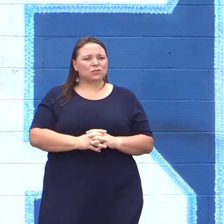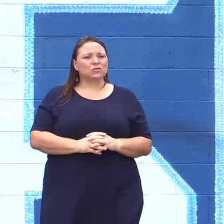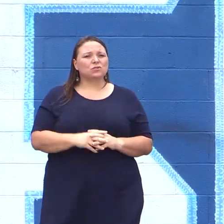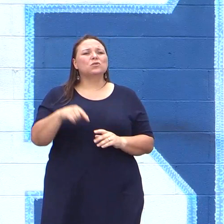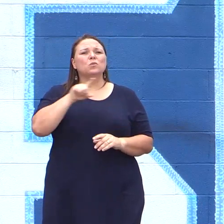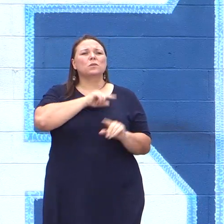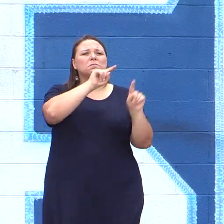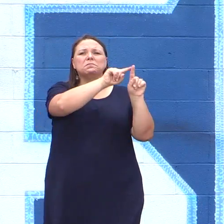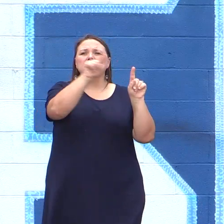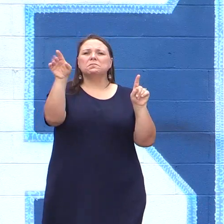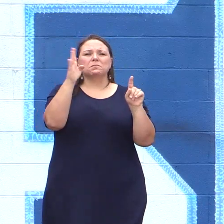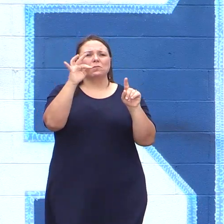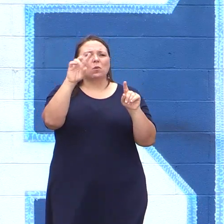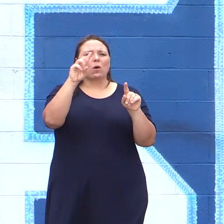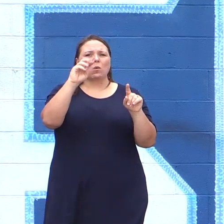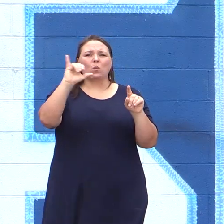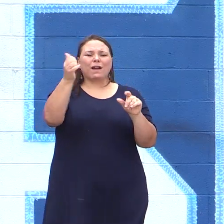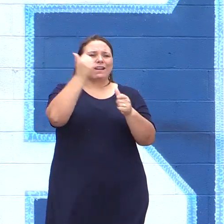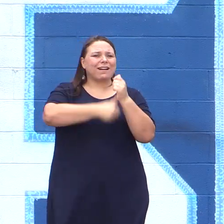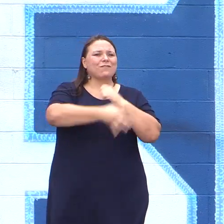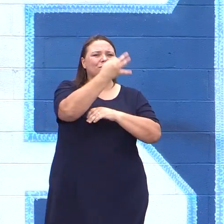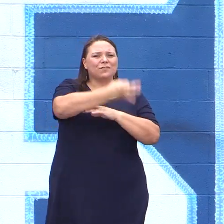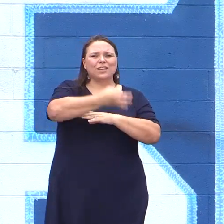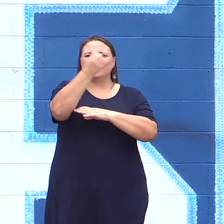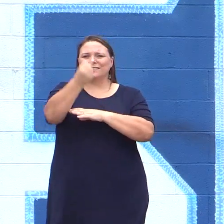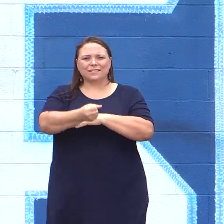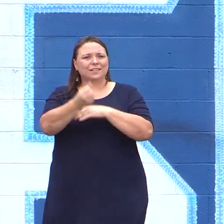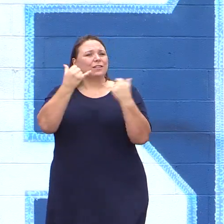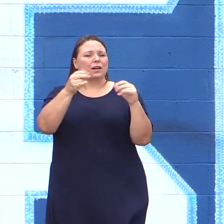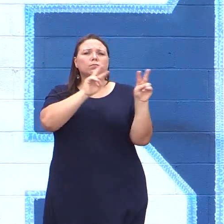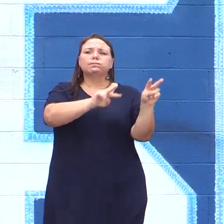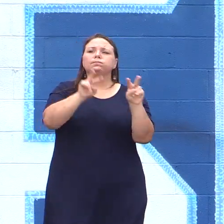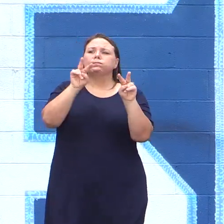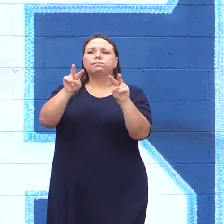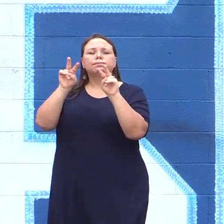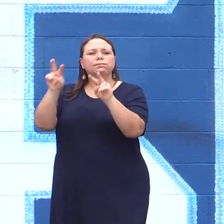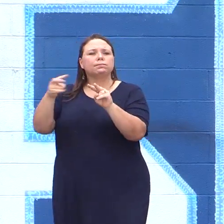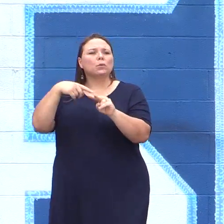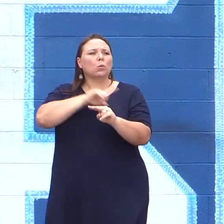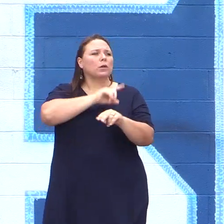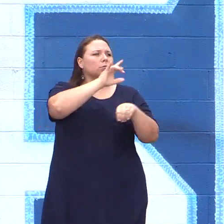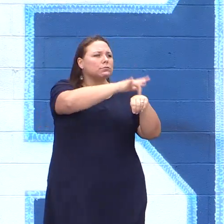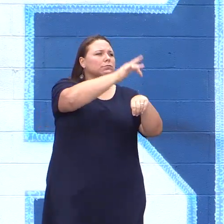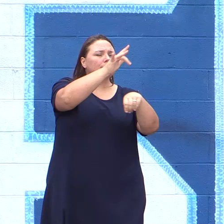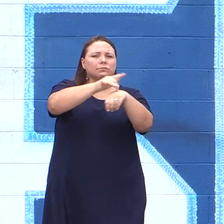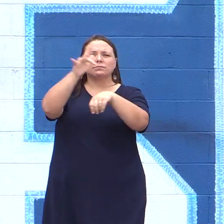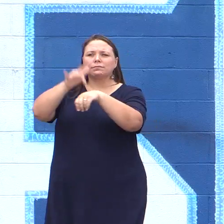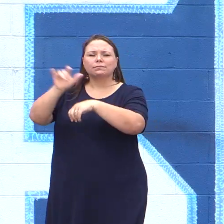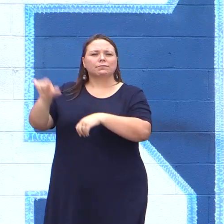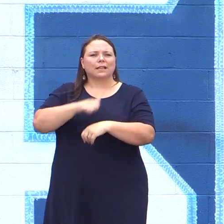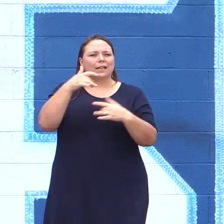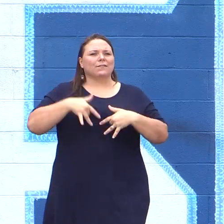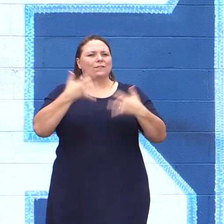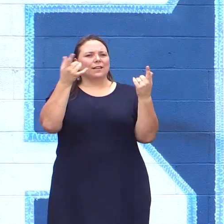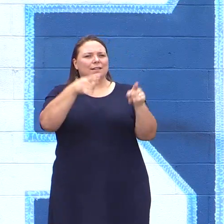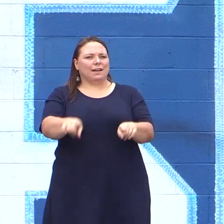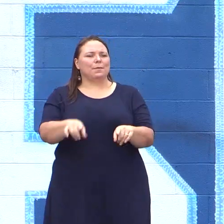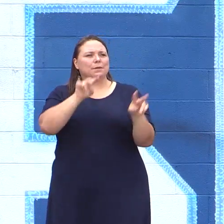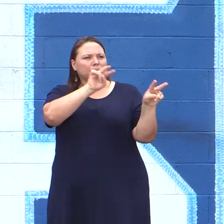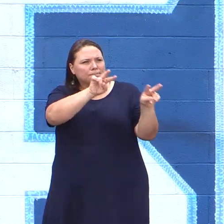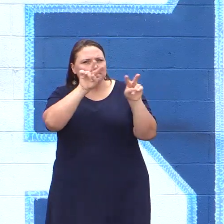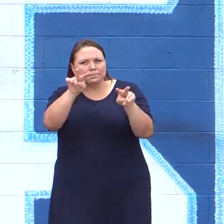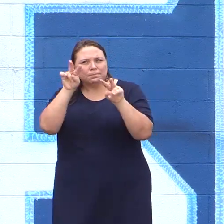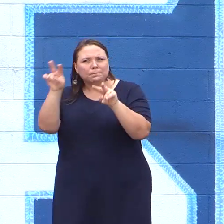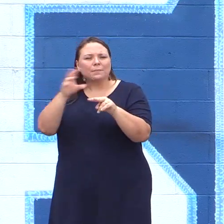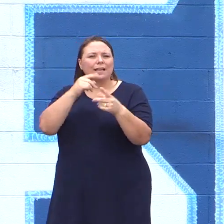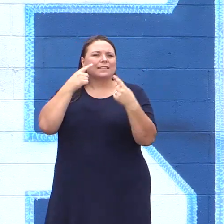on Broadway every Friday and Saturday now, and we will be wherever there are other events monitoring,